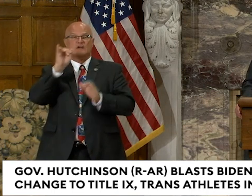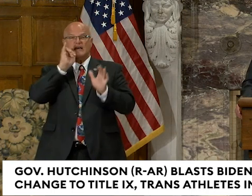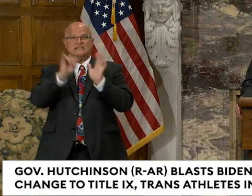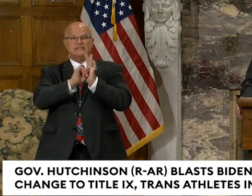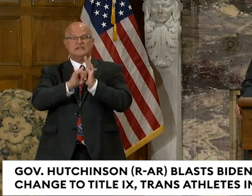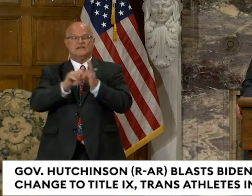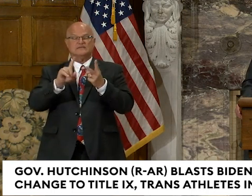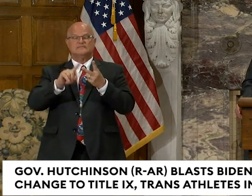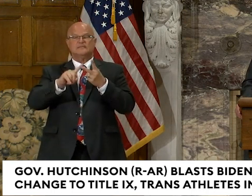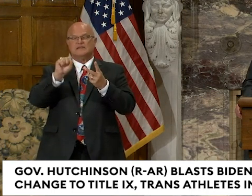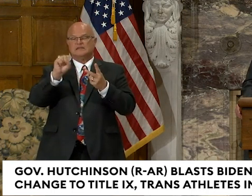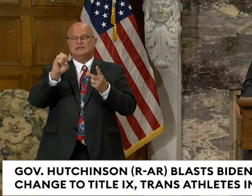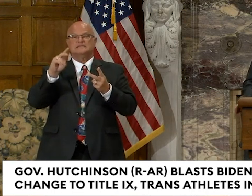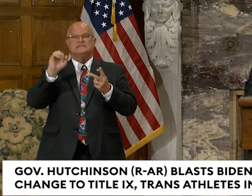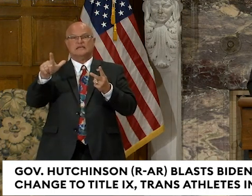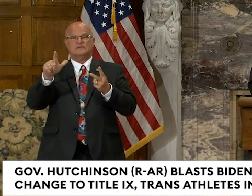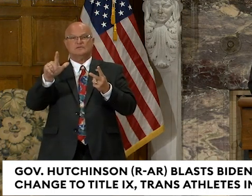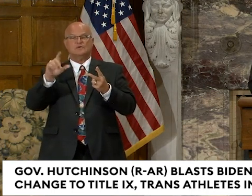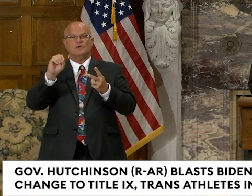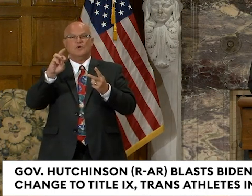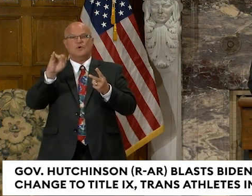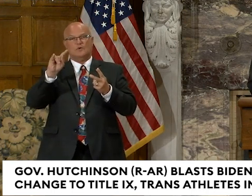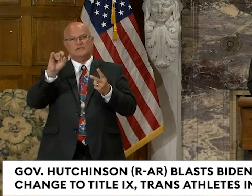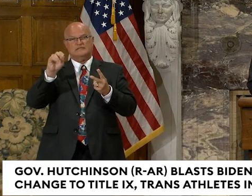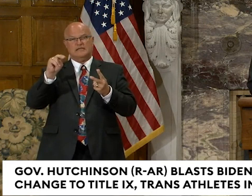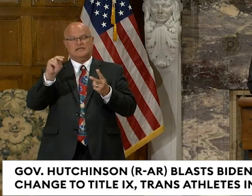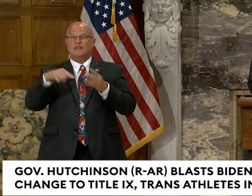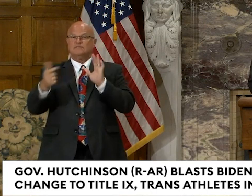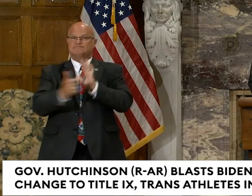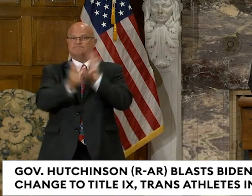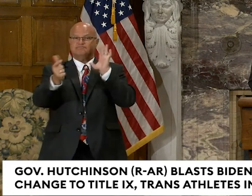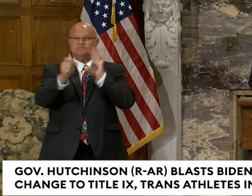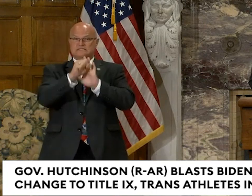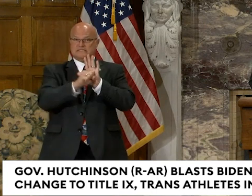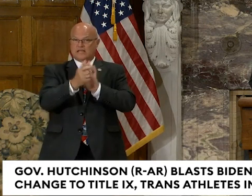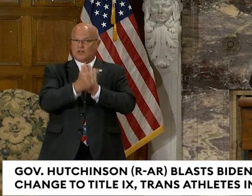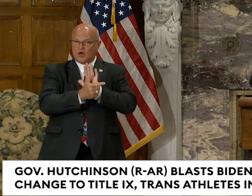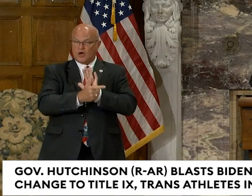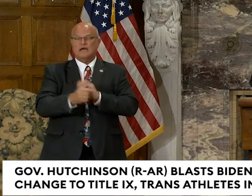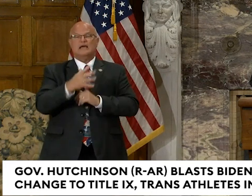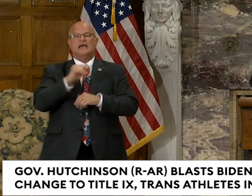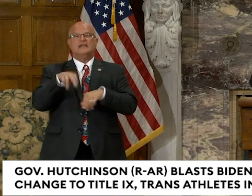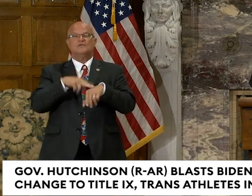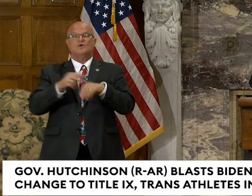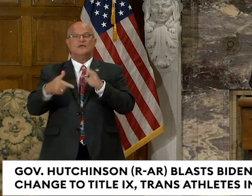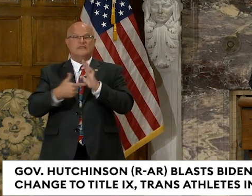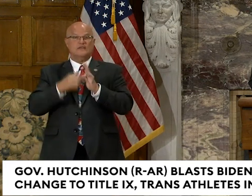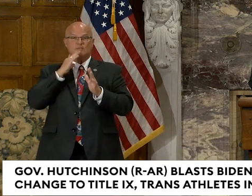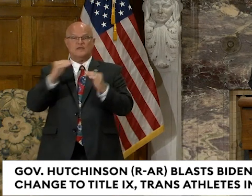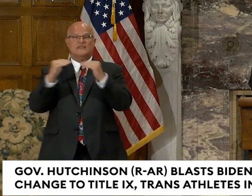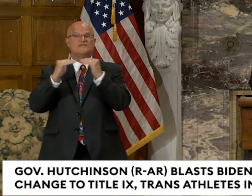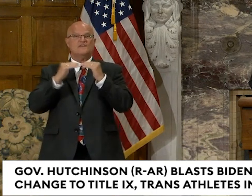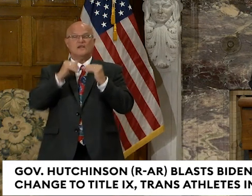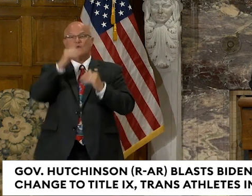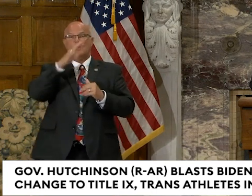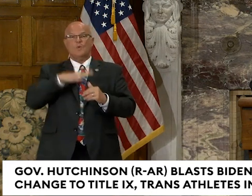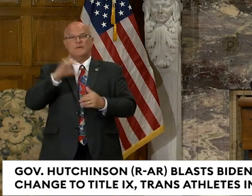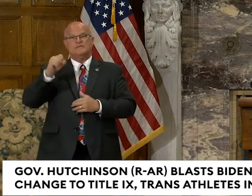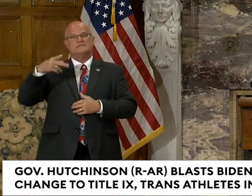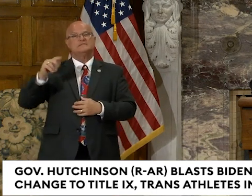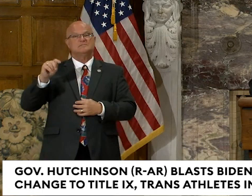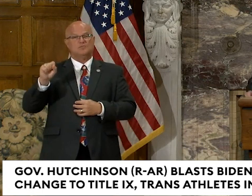sexual orientation. This interpretation would violate state law, and of course, this would be the fairness in women's